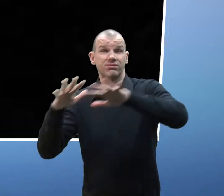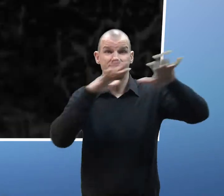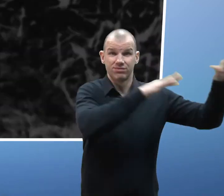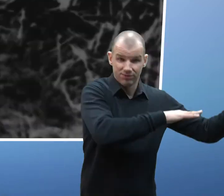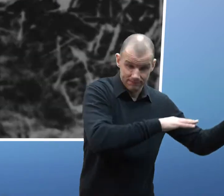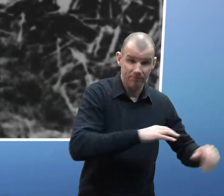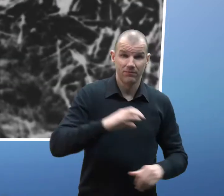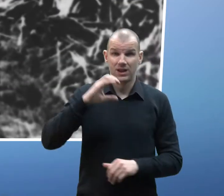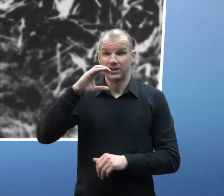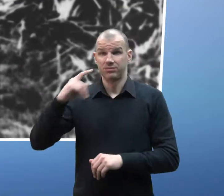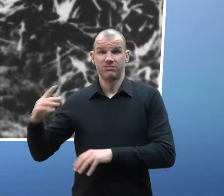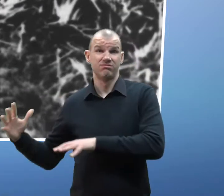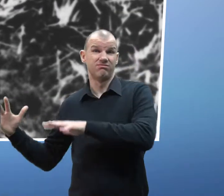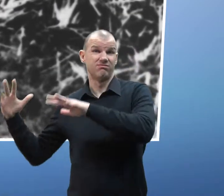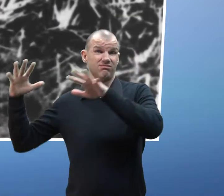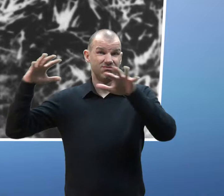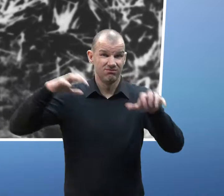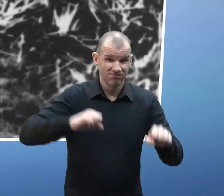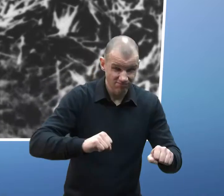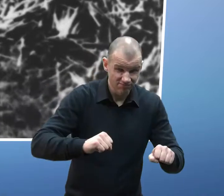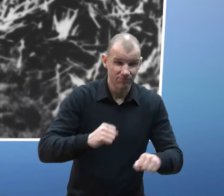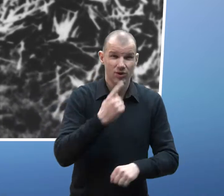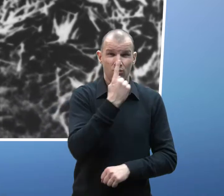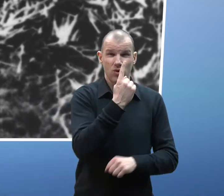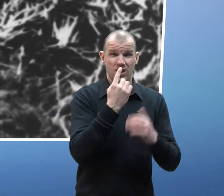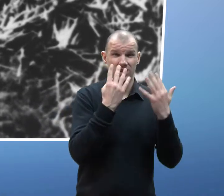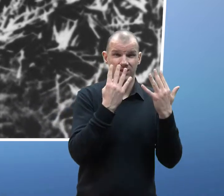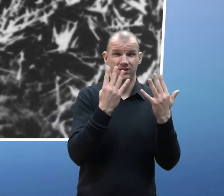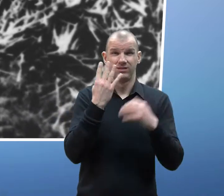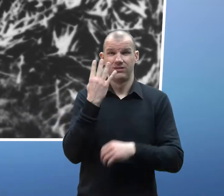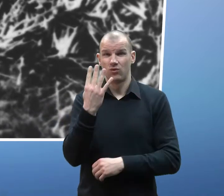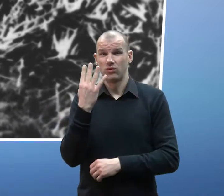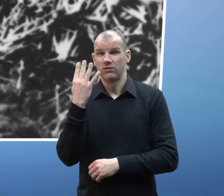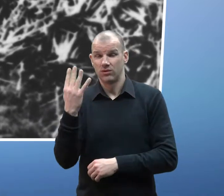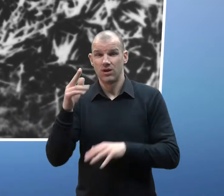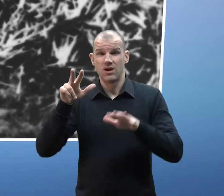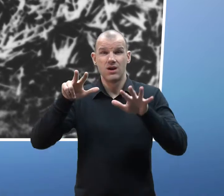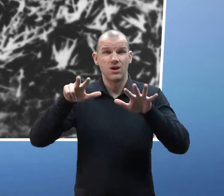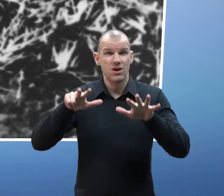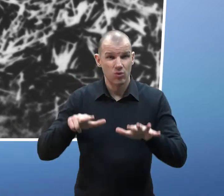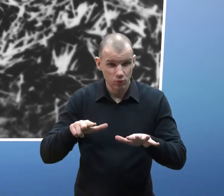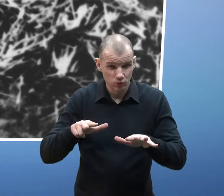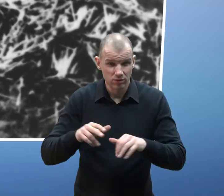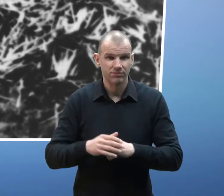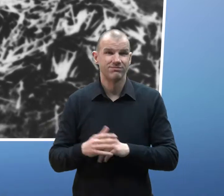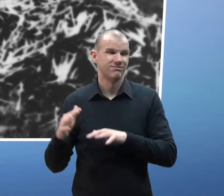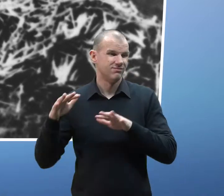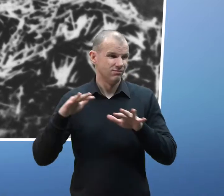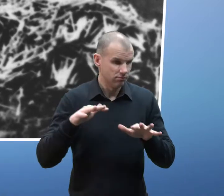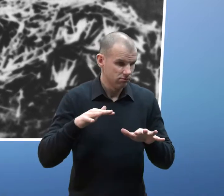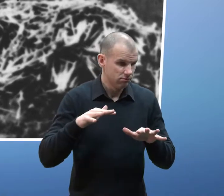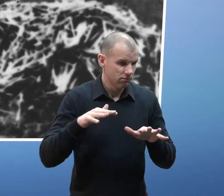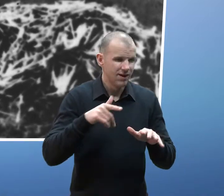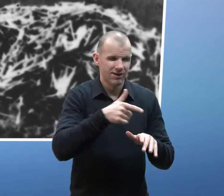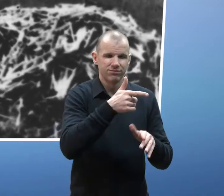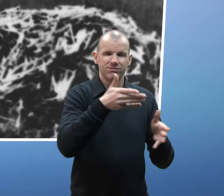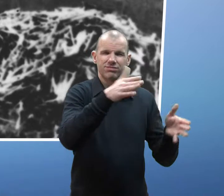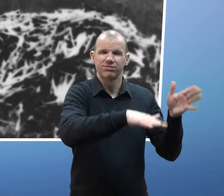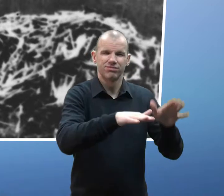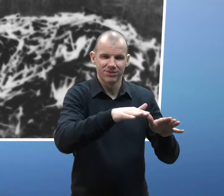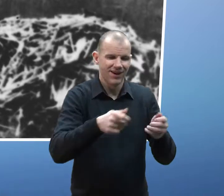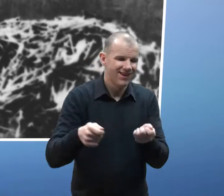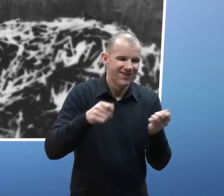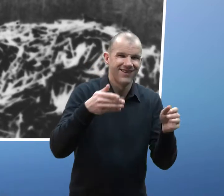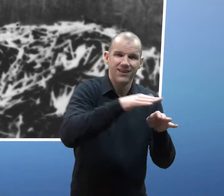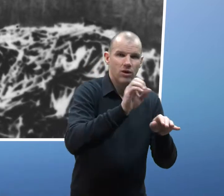occupants returned in August back in 1944, they found unburied bodies of the Nazi victims in the field